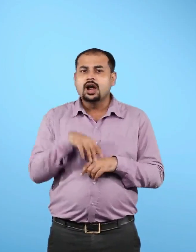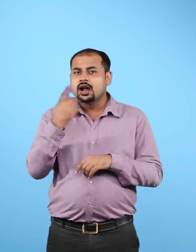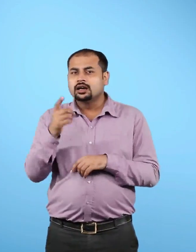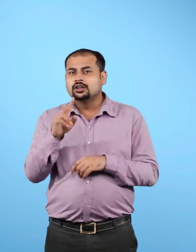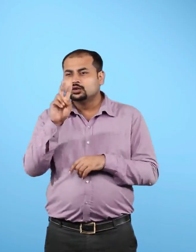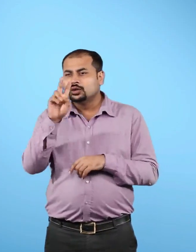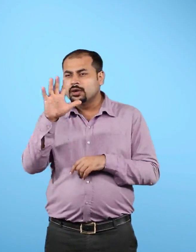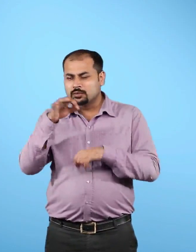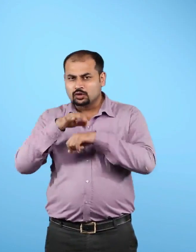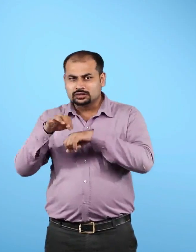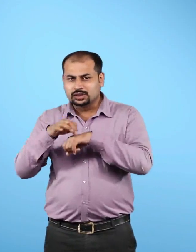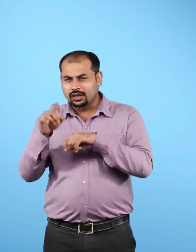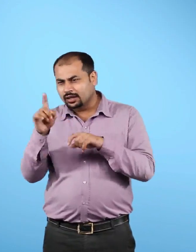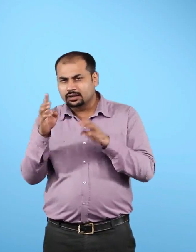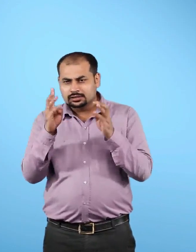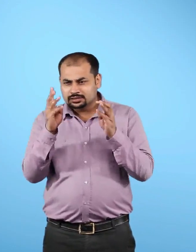and 2 25-paisa coins.